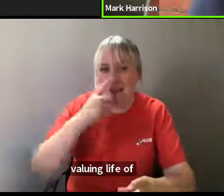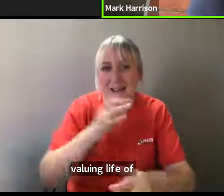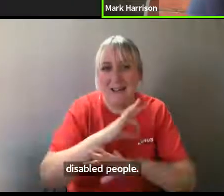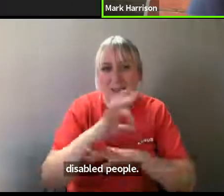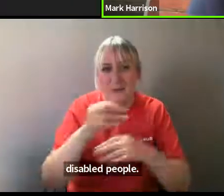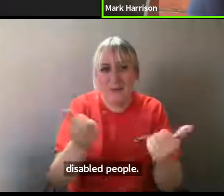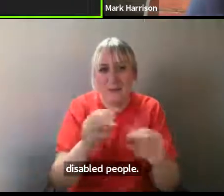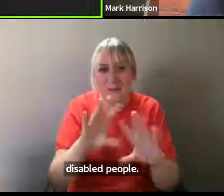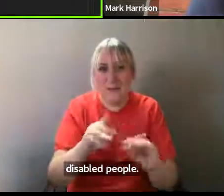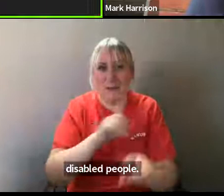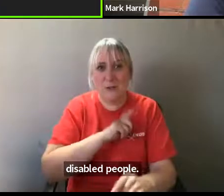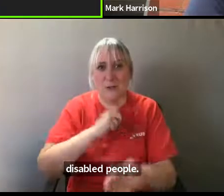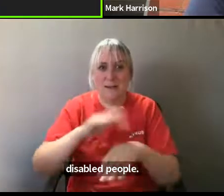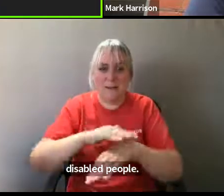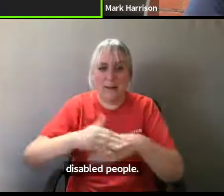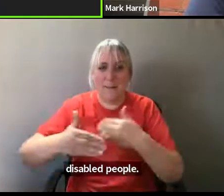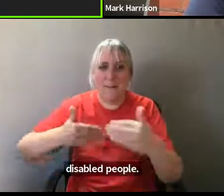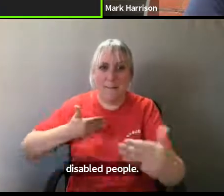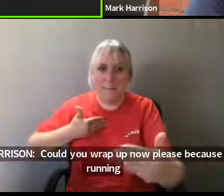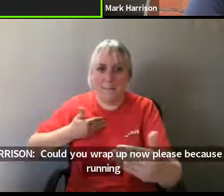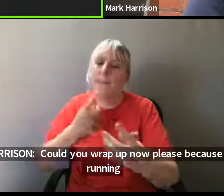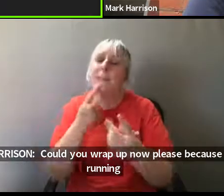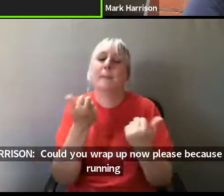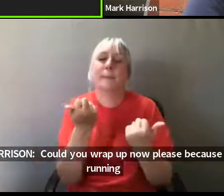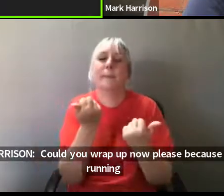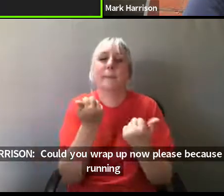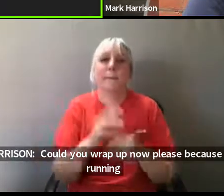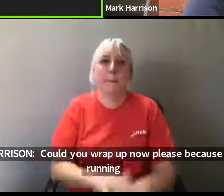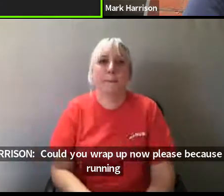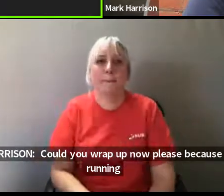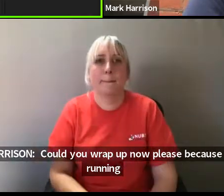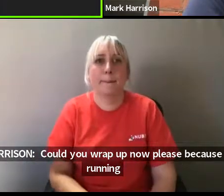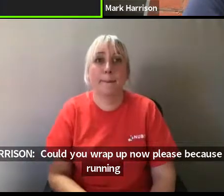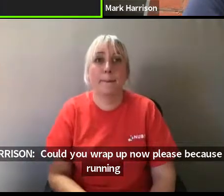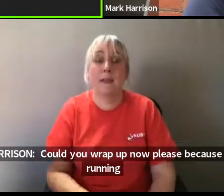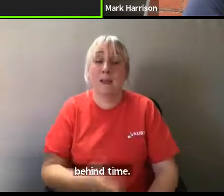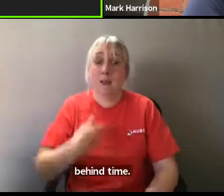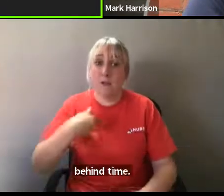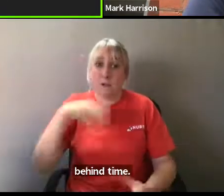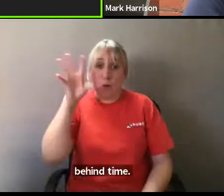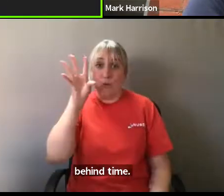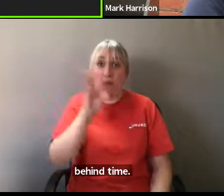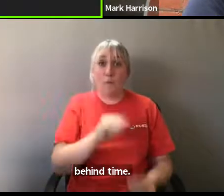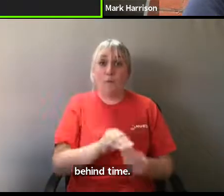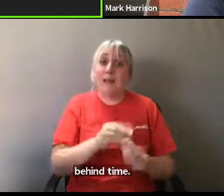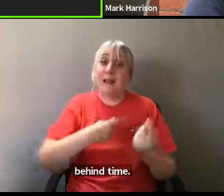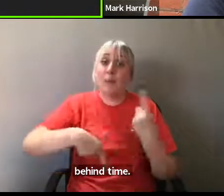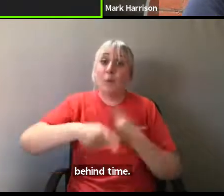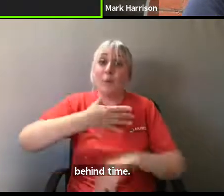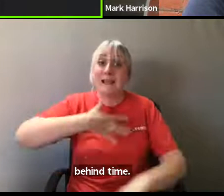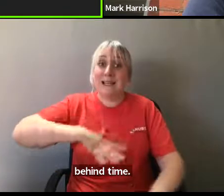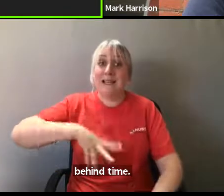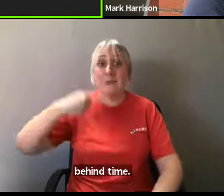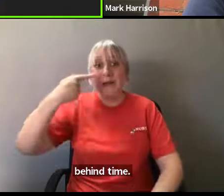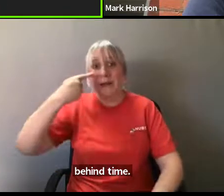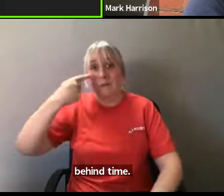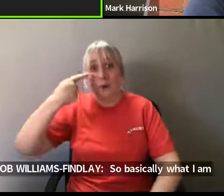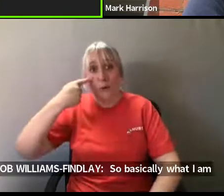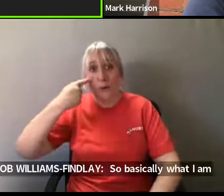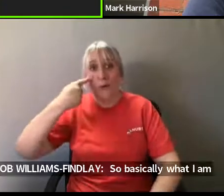time. So basically, what I'm saying is we need to look at